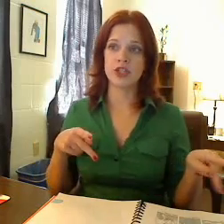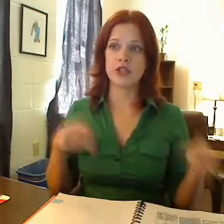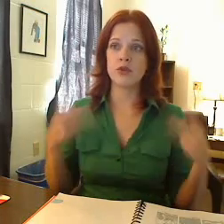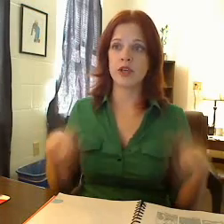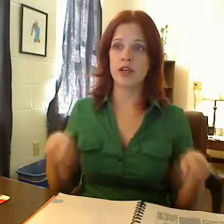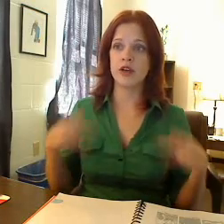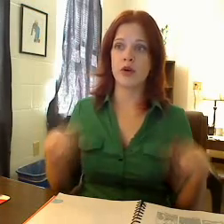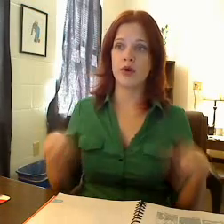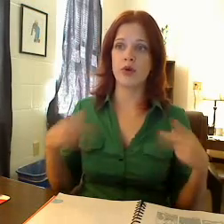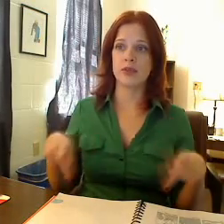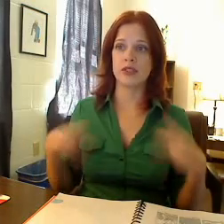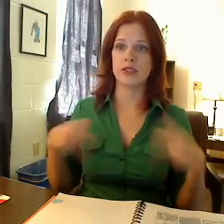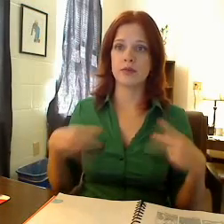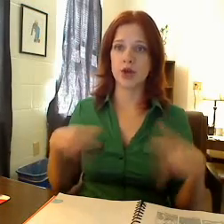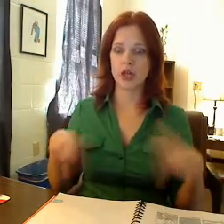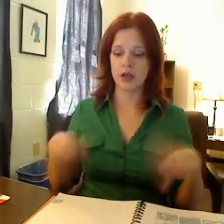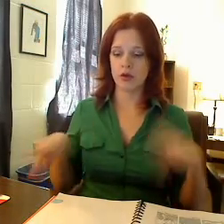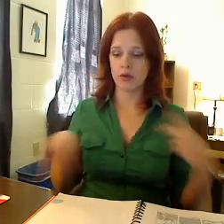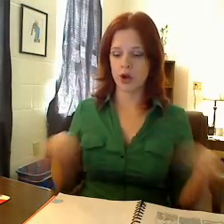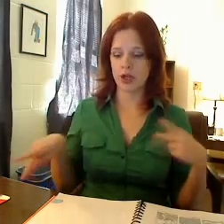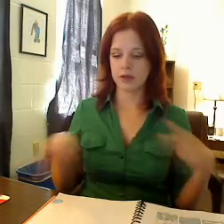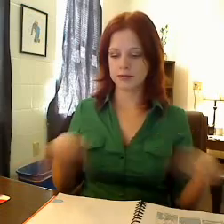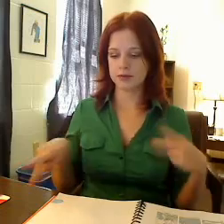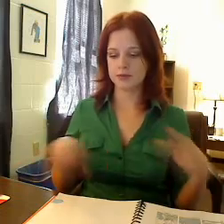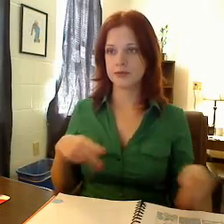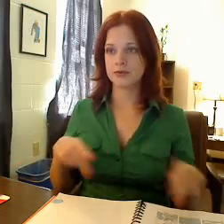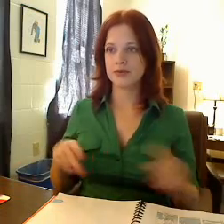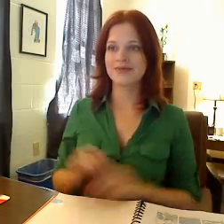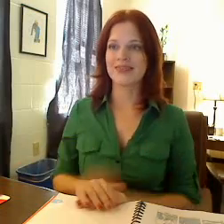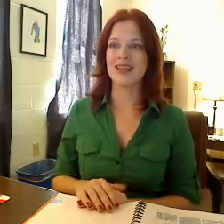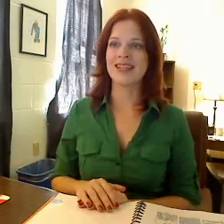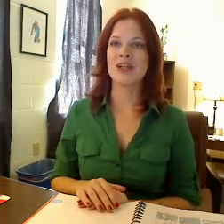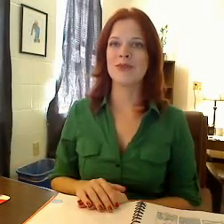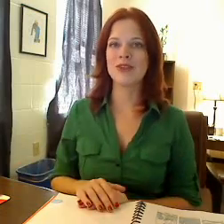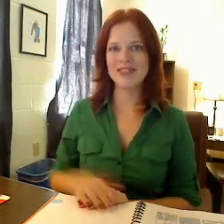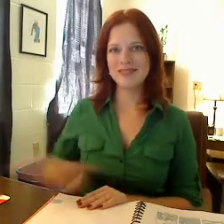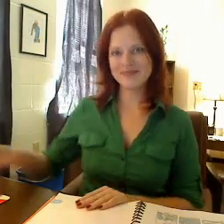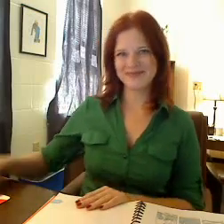direction, or they can go opposite. Party or party. And that's chapter 11.